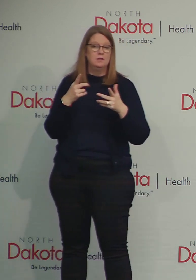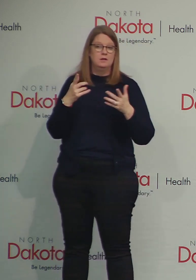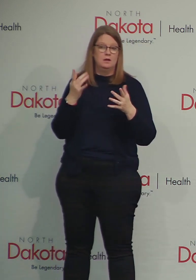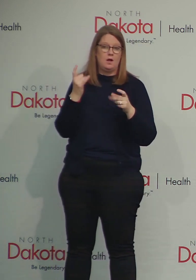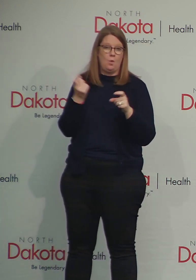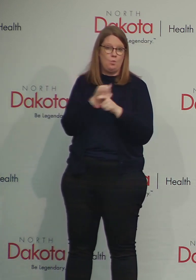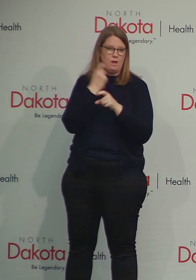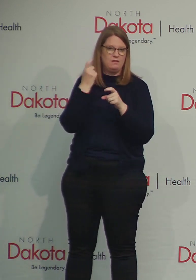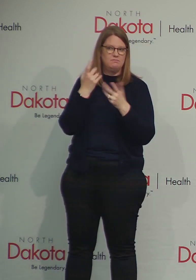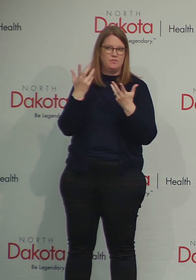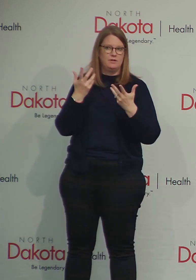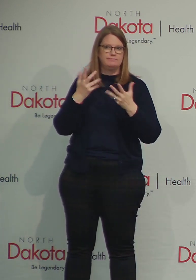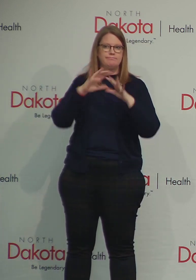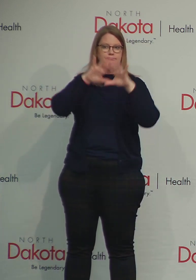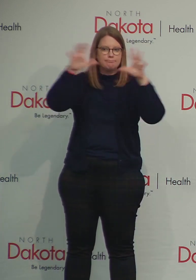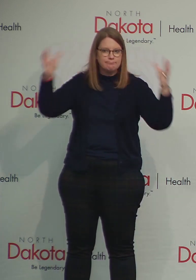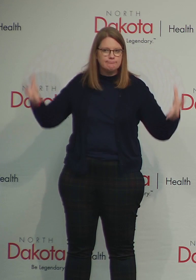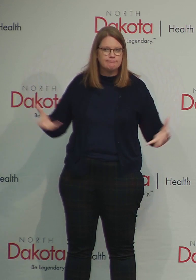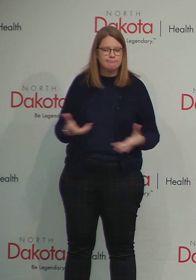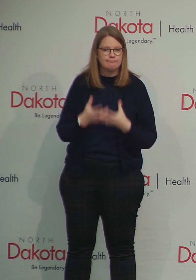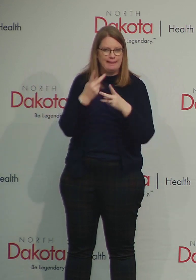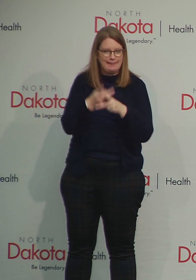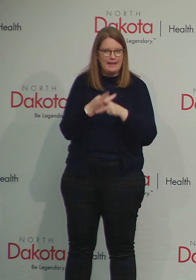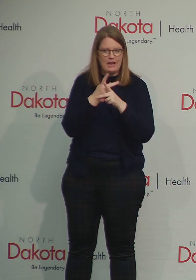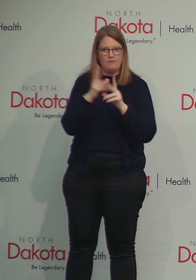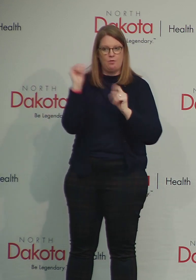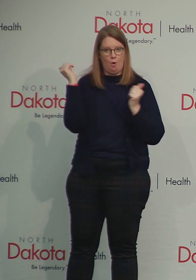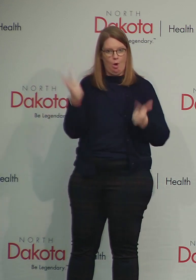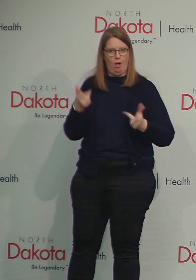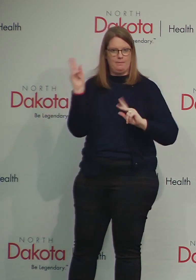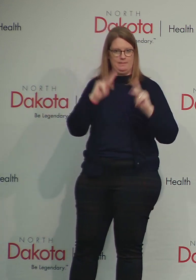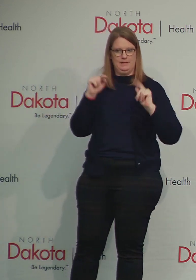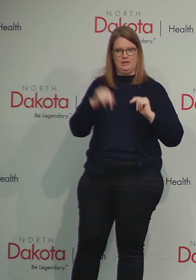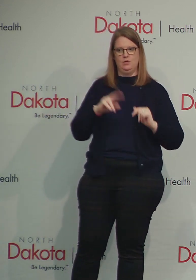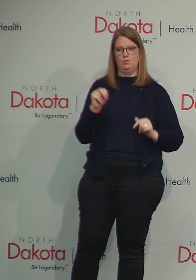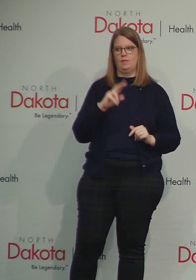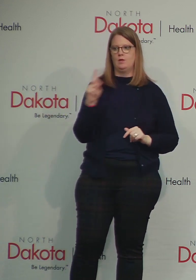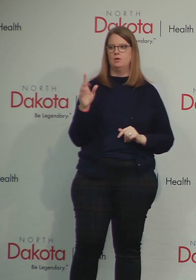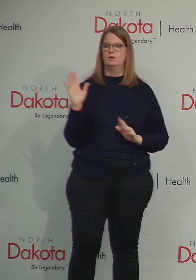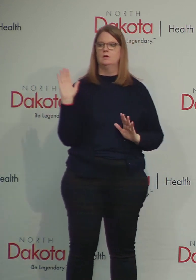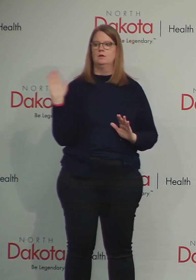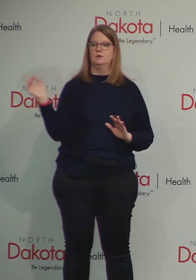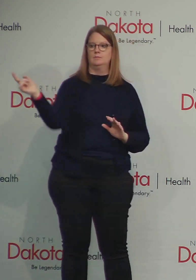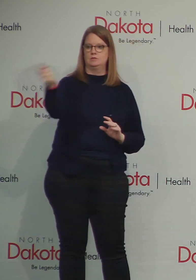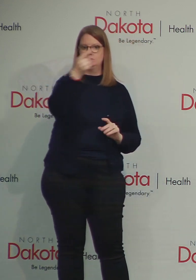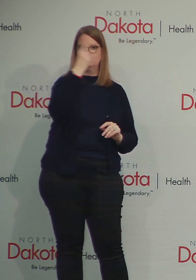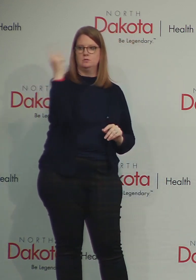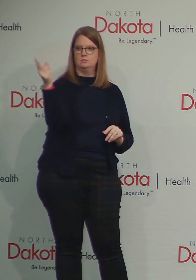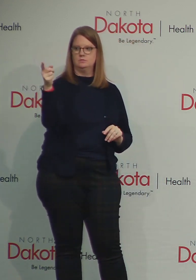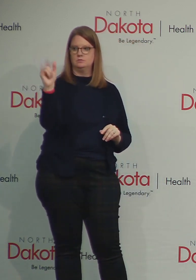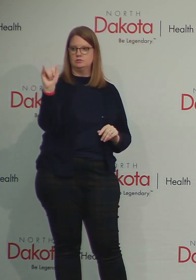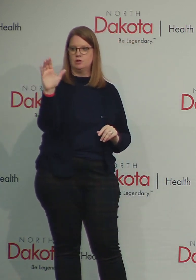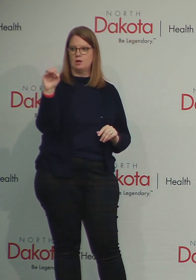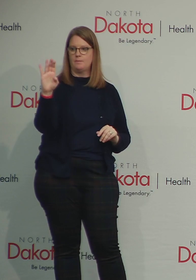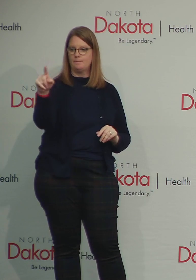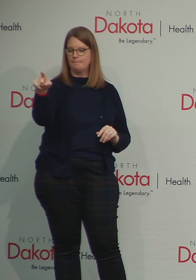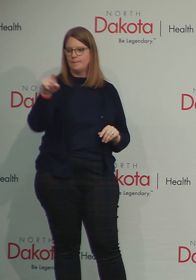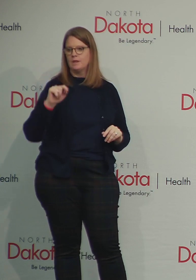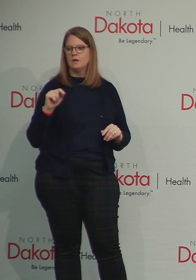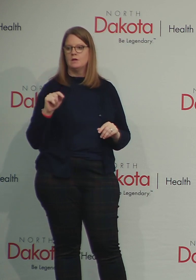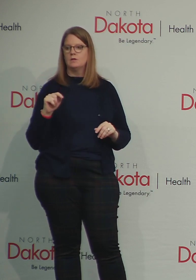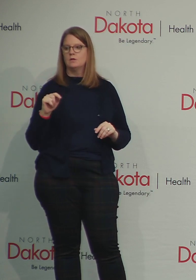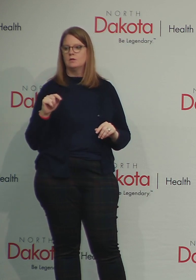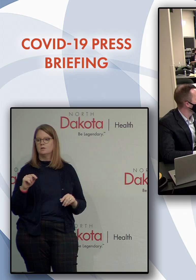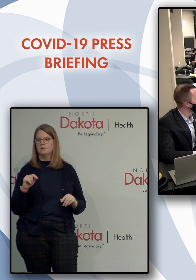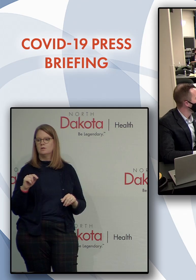collective consciousness and the collective care of North Dakotans. Okay, I'm going to go circle around this way. So Jacob. Governor,